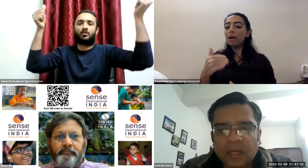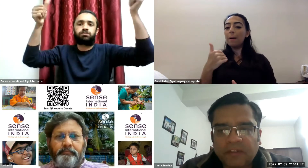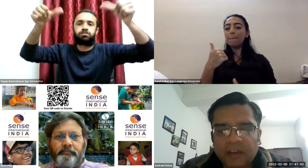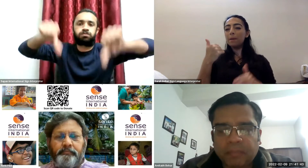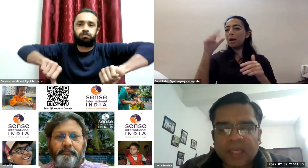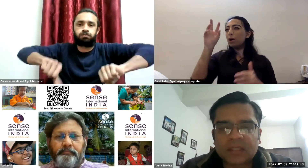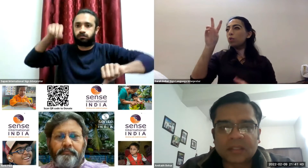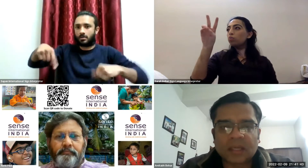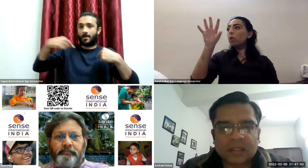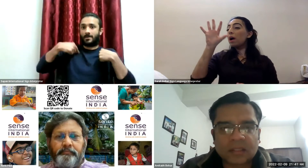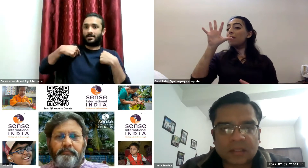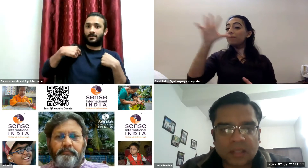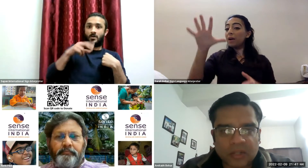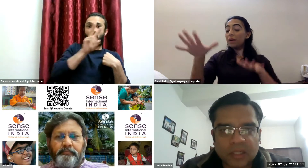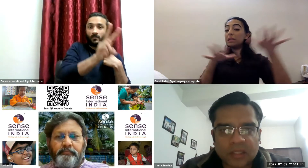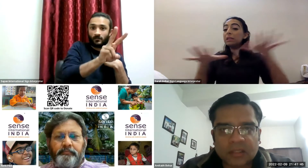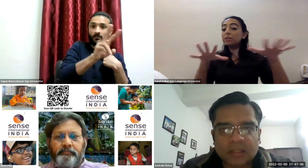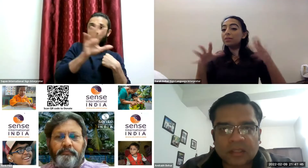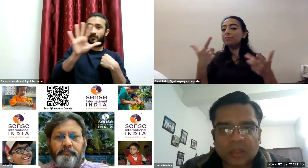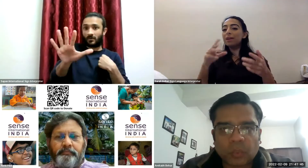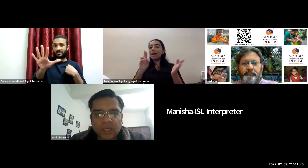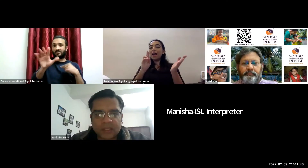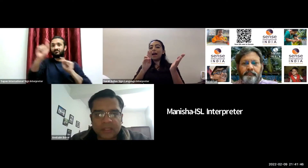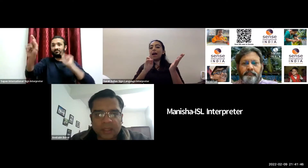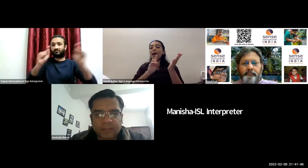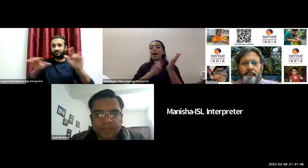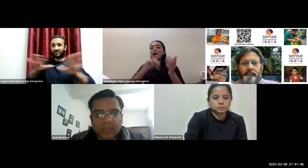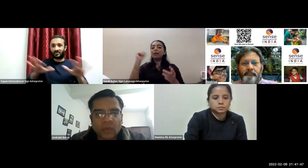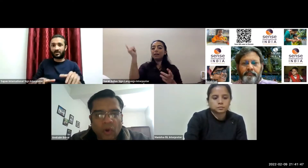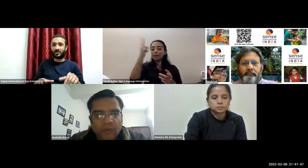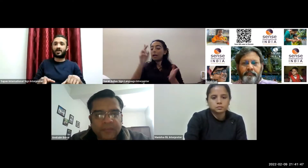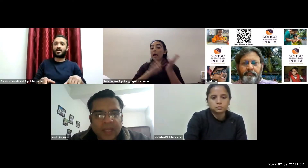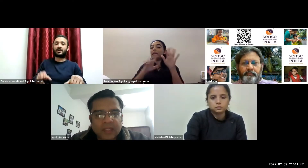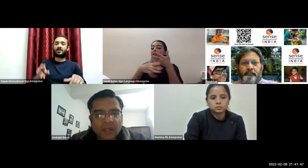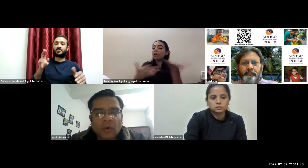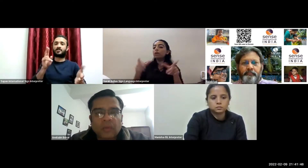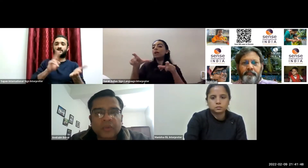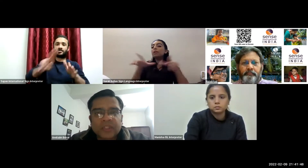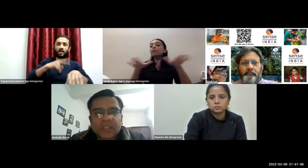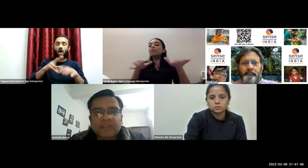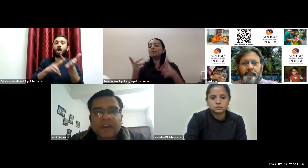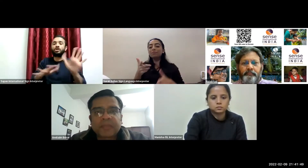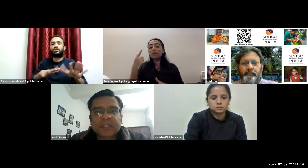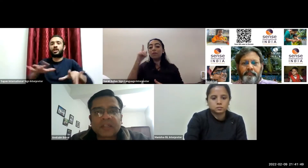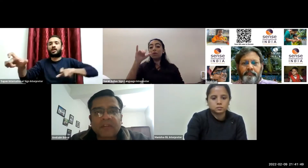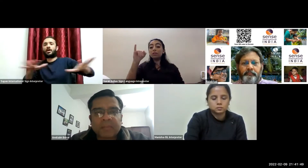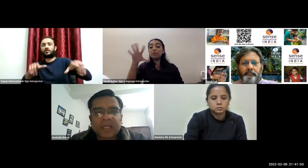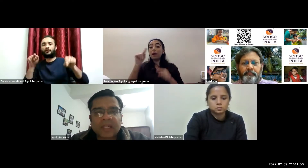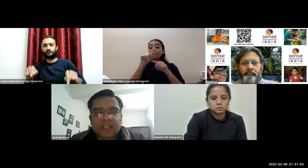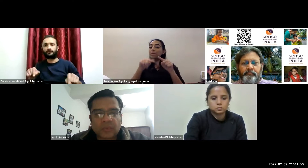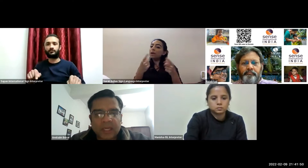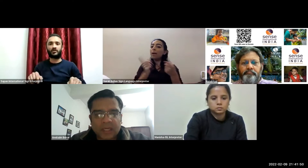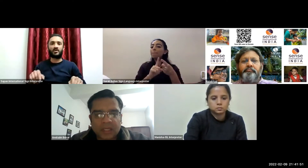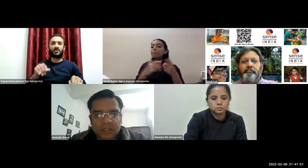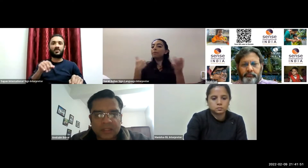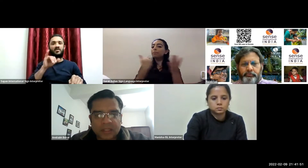the 25 biggest disasters, natural disasters that the world has seen, of that, almost 65% have happened